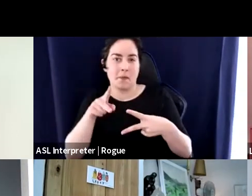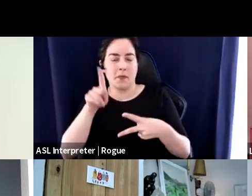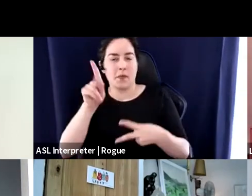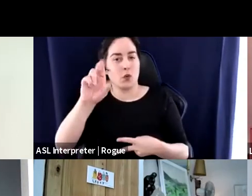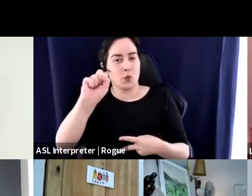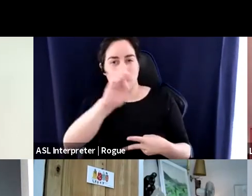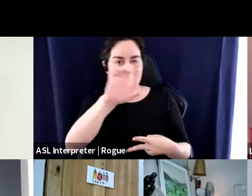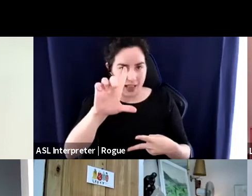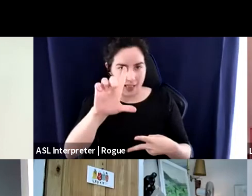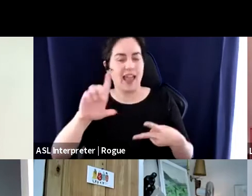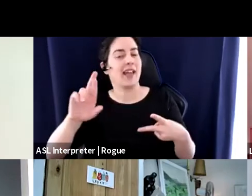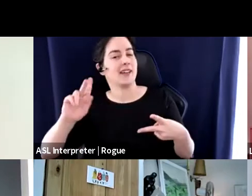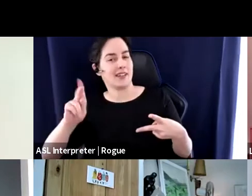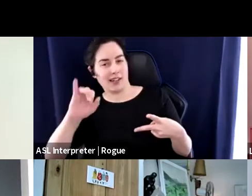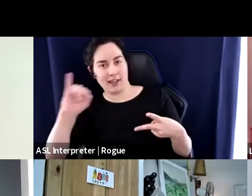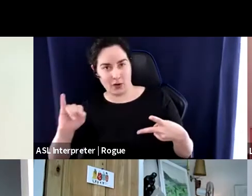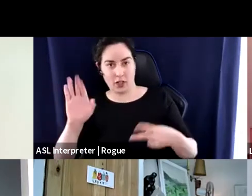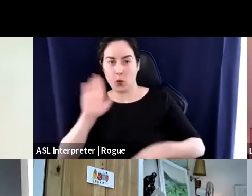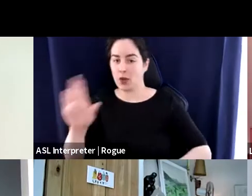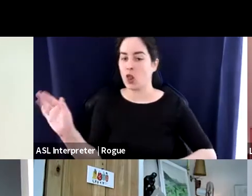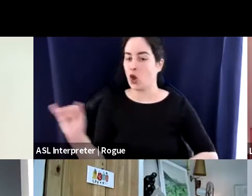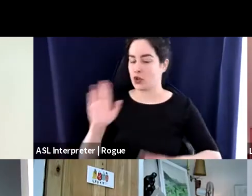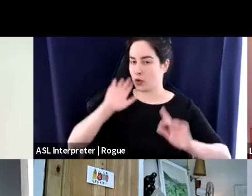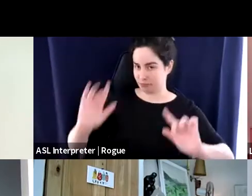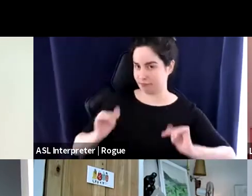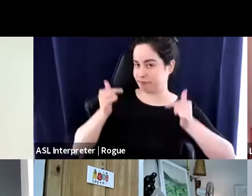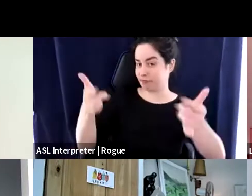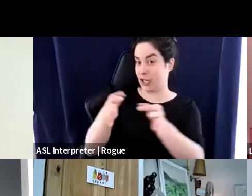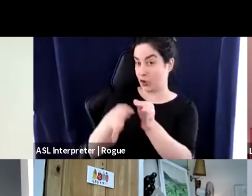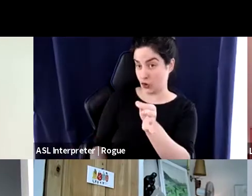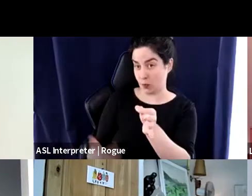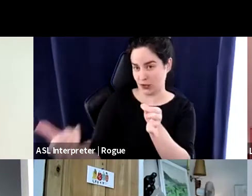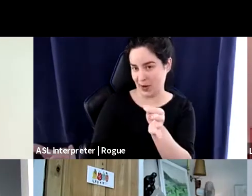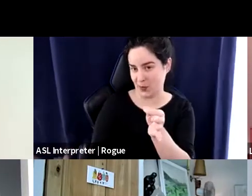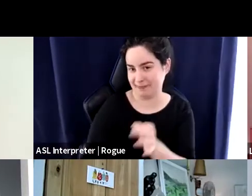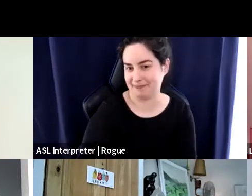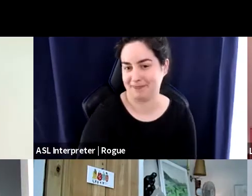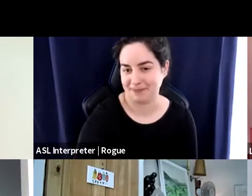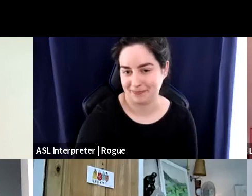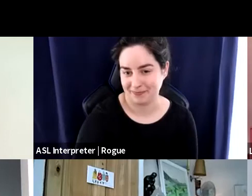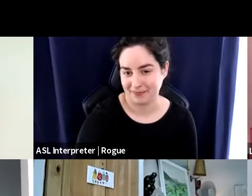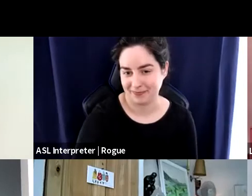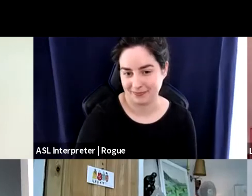Thanks. Okay, Roselle, do you want to pick it up from there?